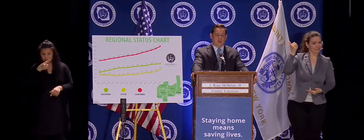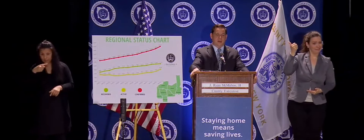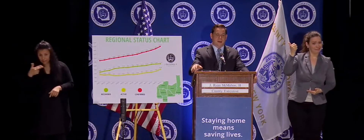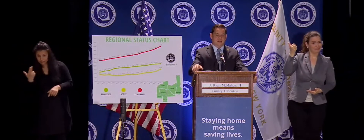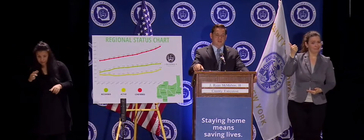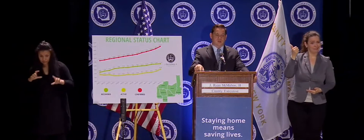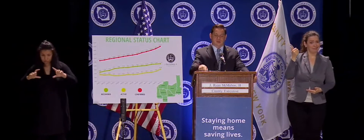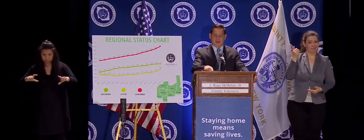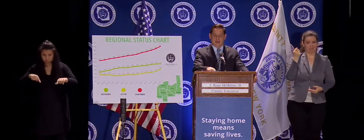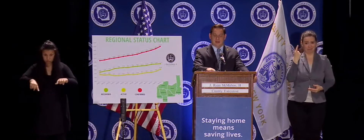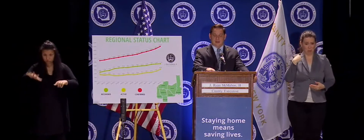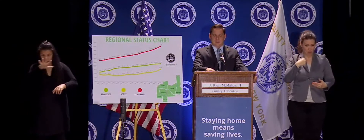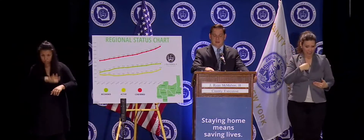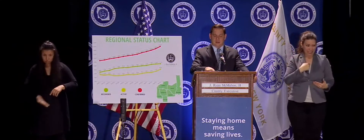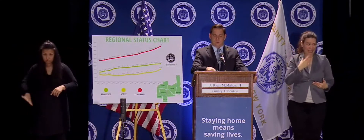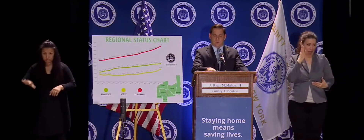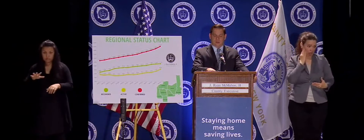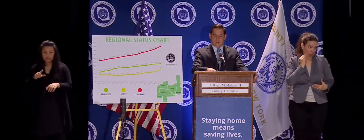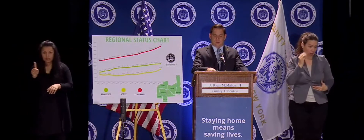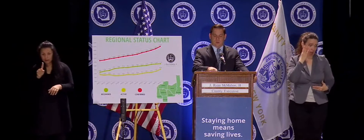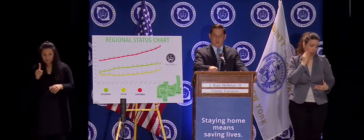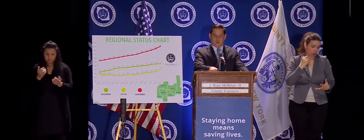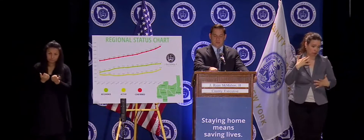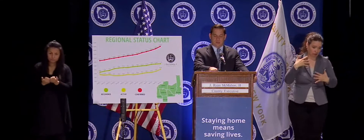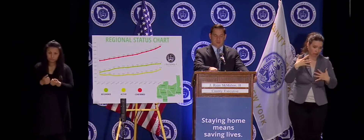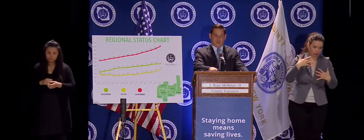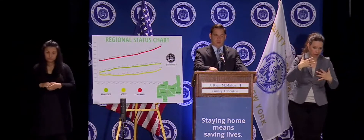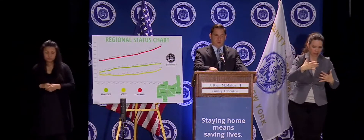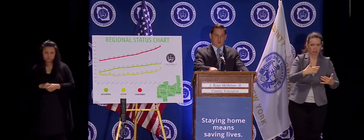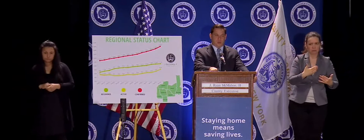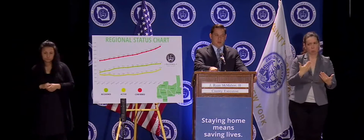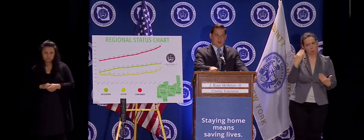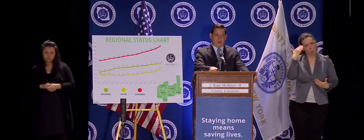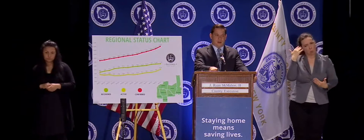we're already in the best. So you can't, what you need to